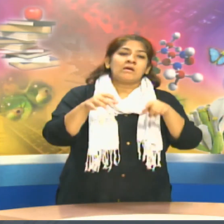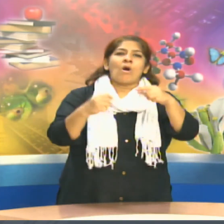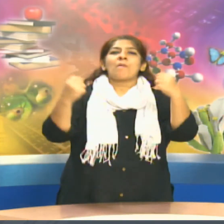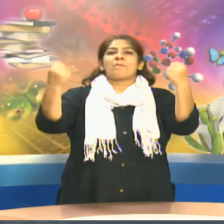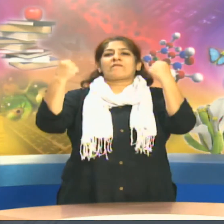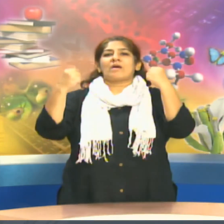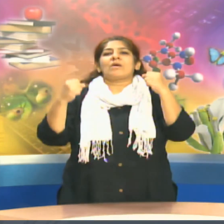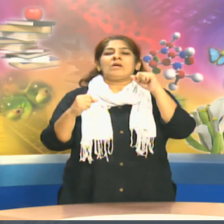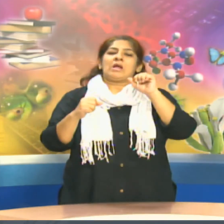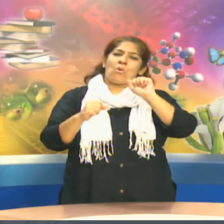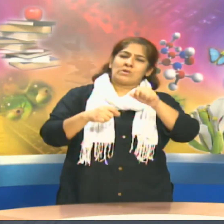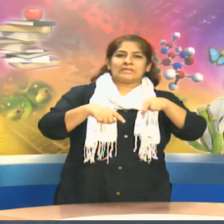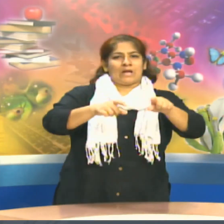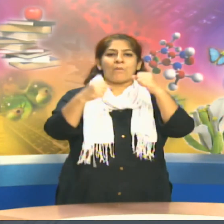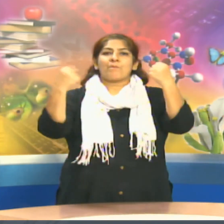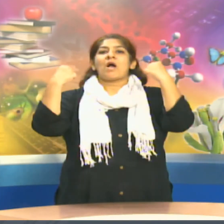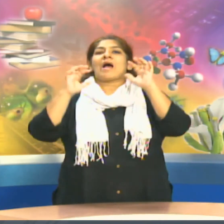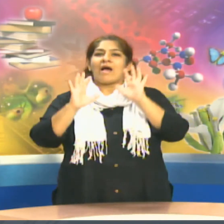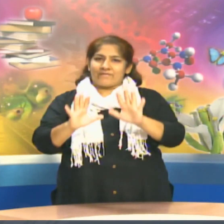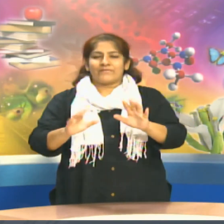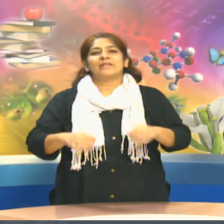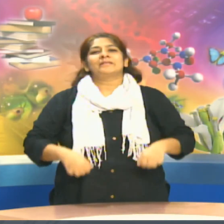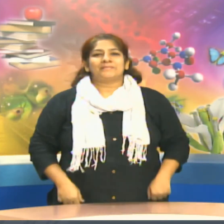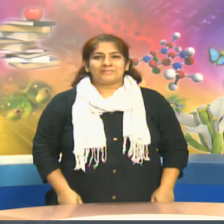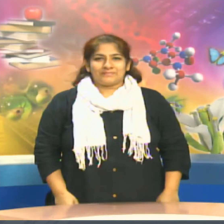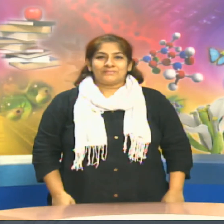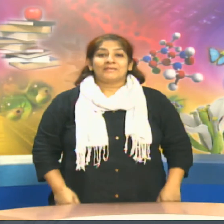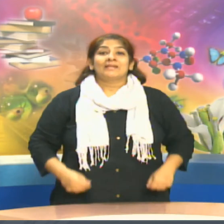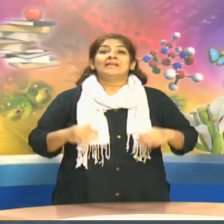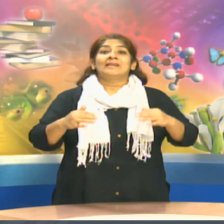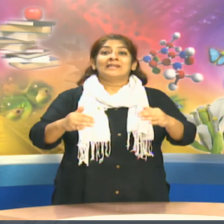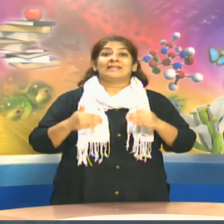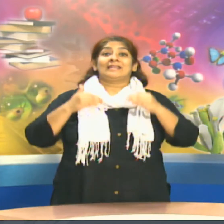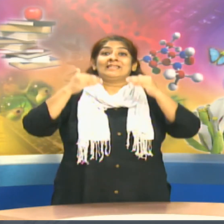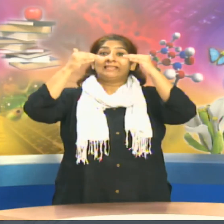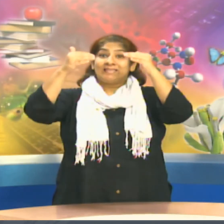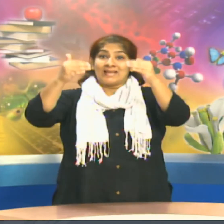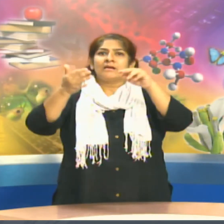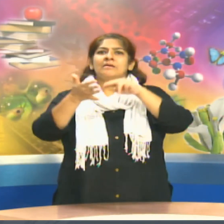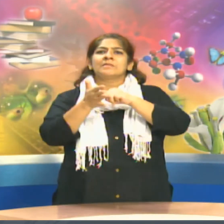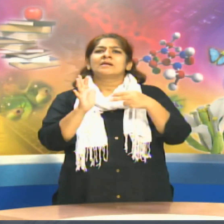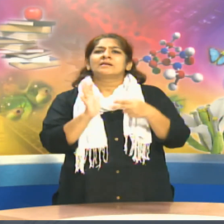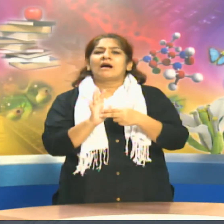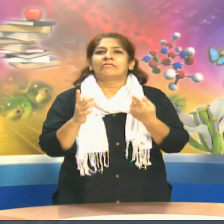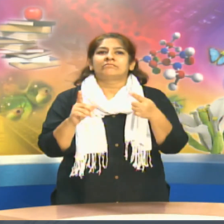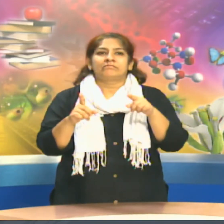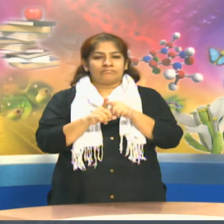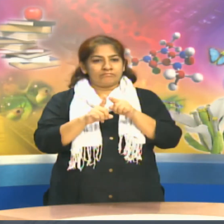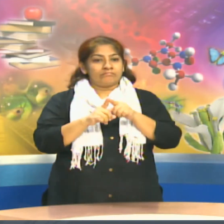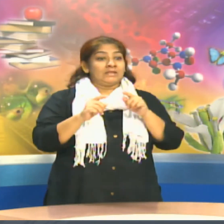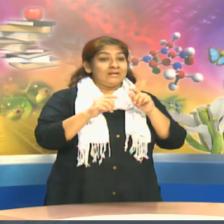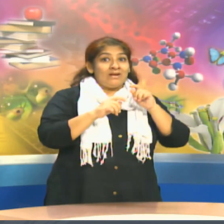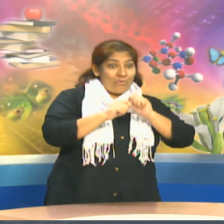resources, or to inform to the right person. So authority is given with the work. The next